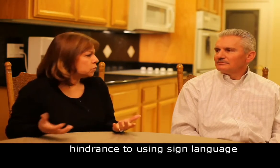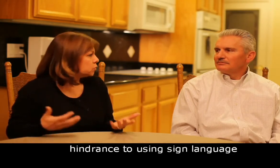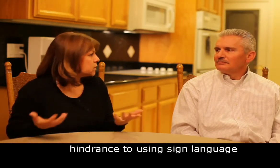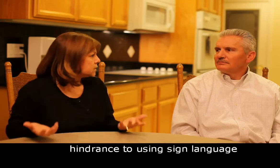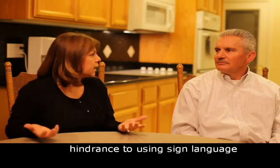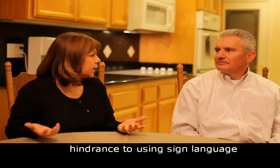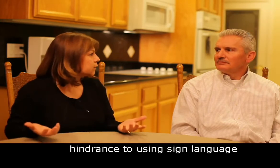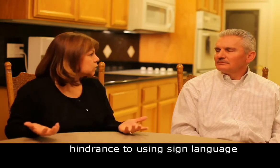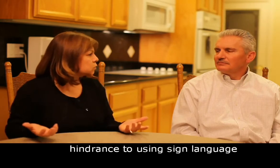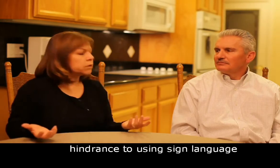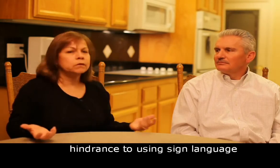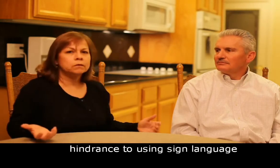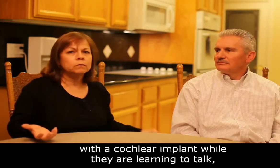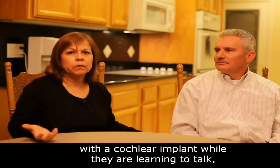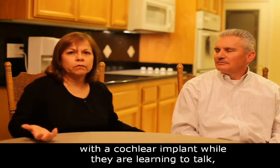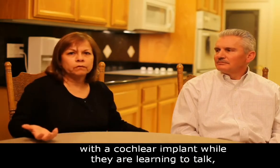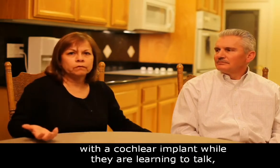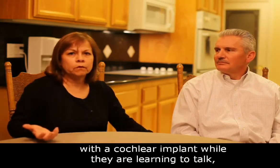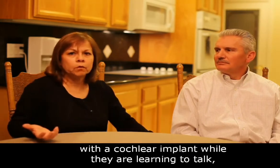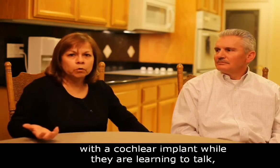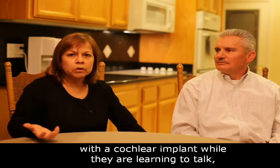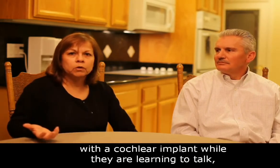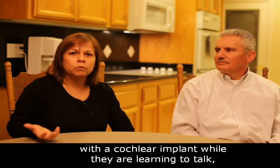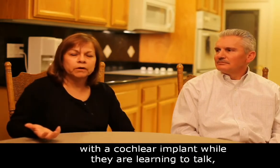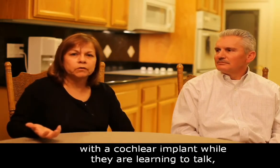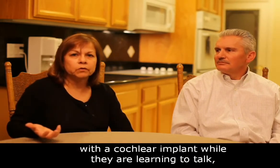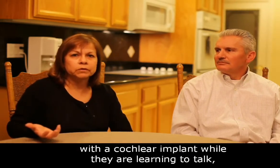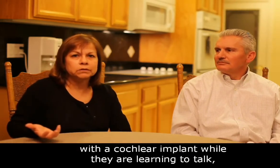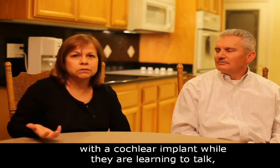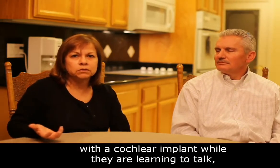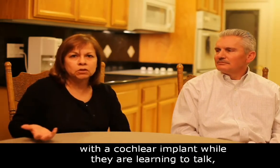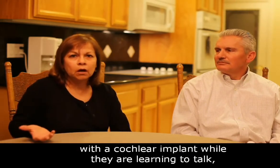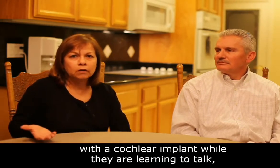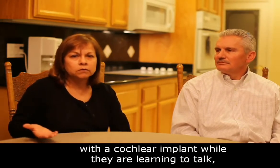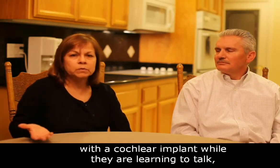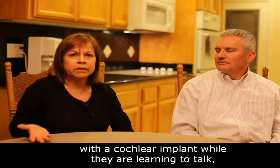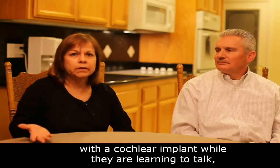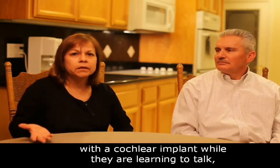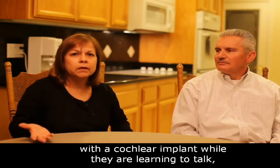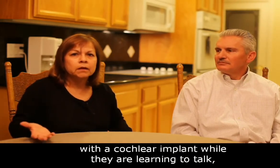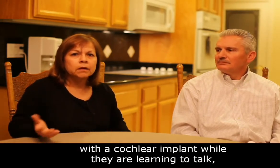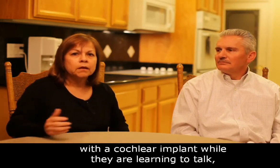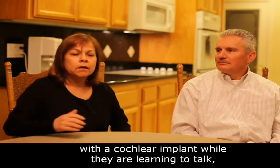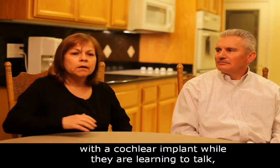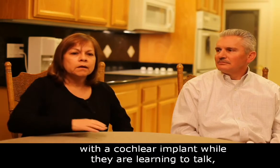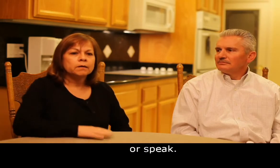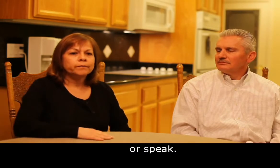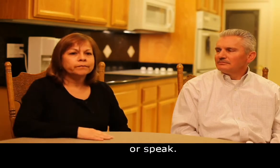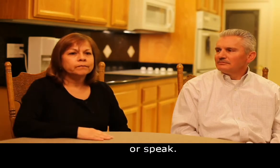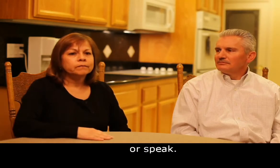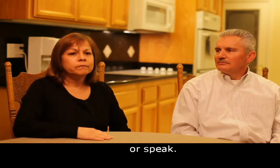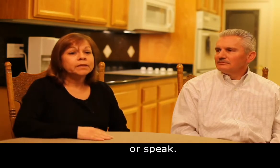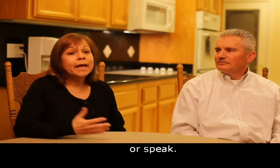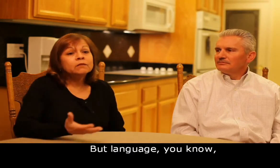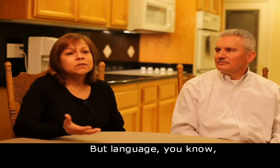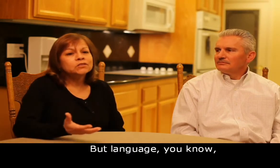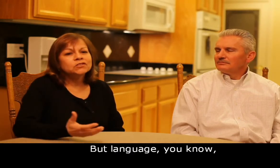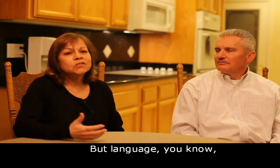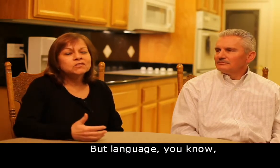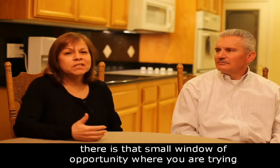using sign language with a cochlear while you're learning to talk or speak. But language, there's that